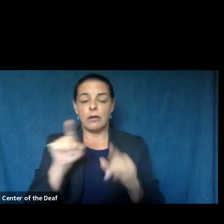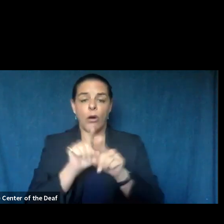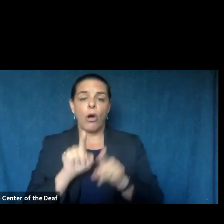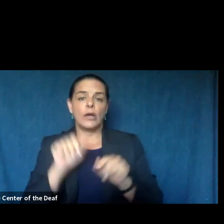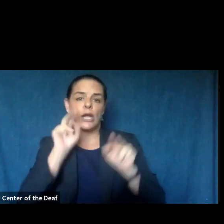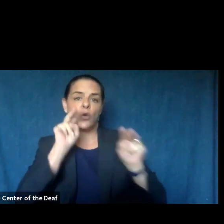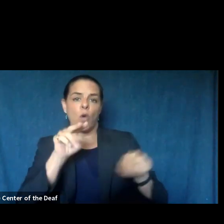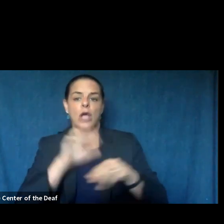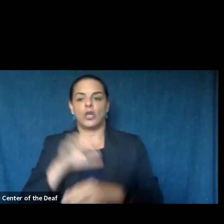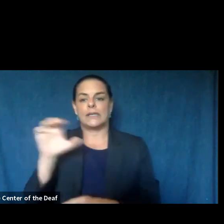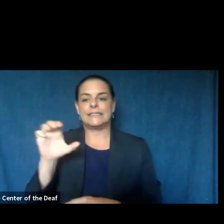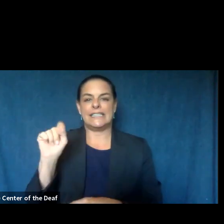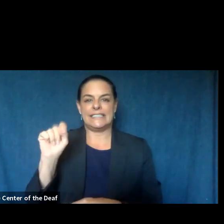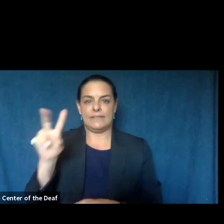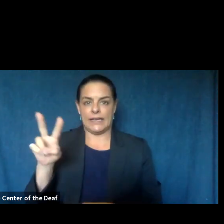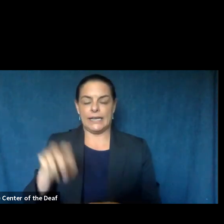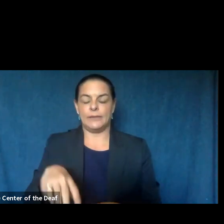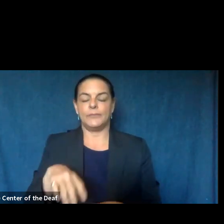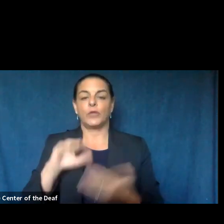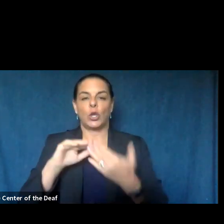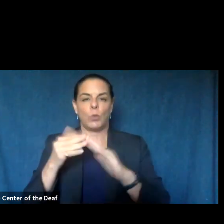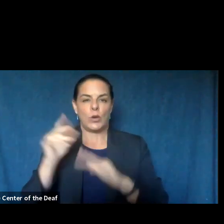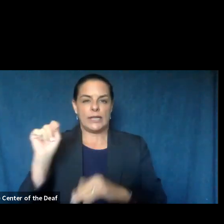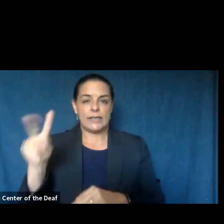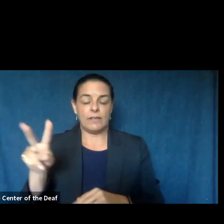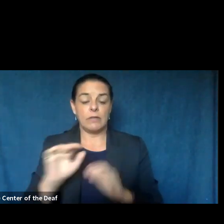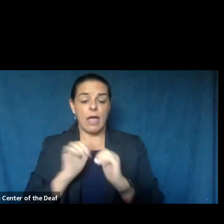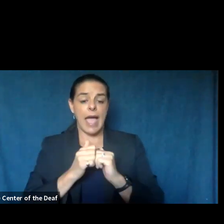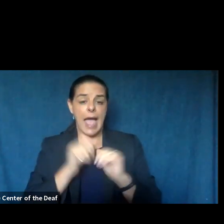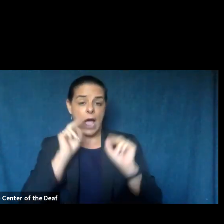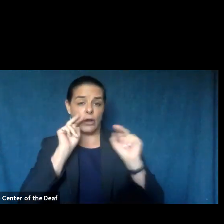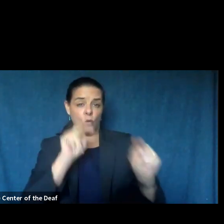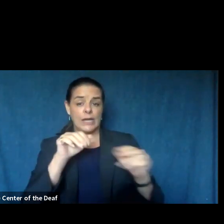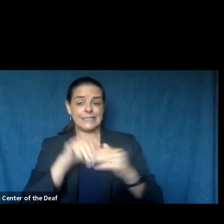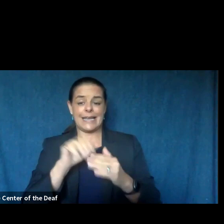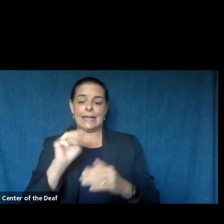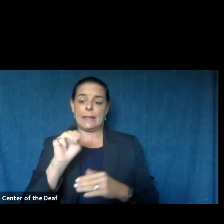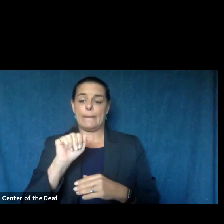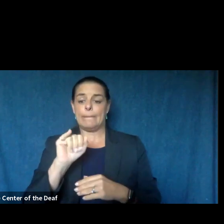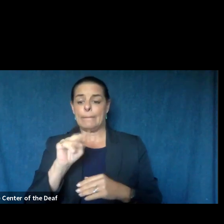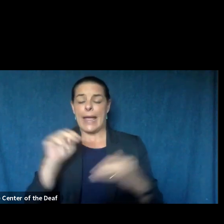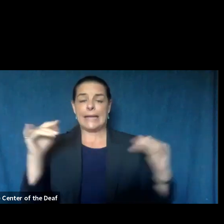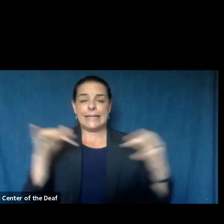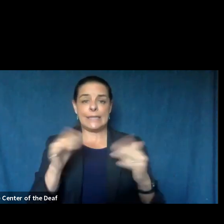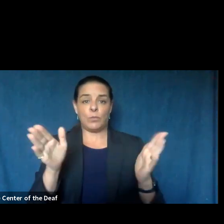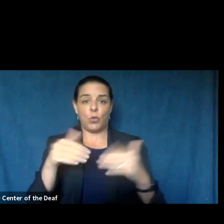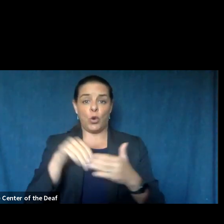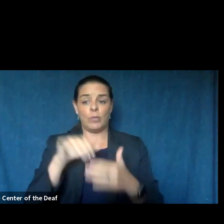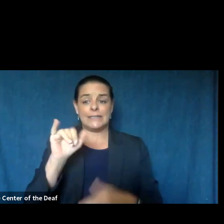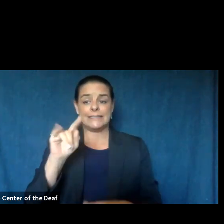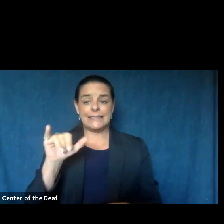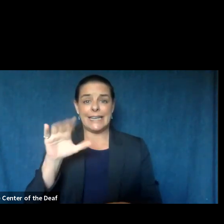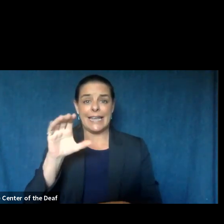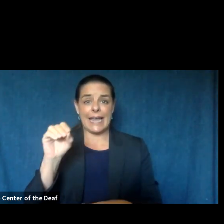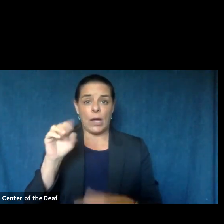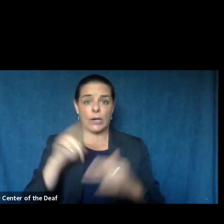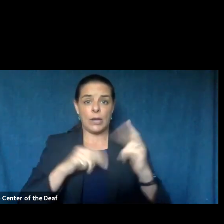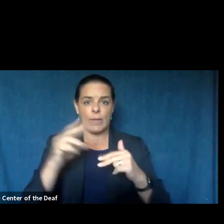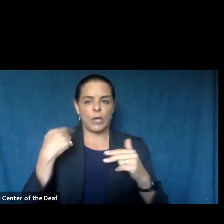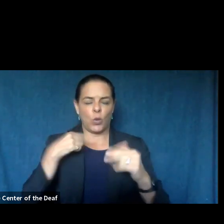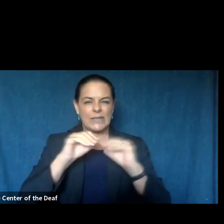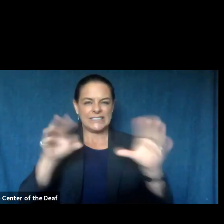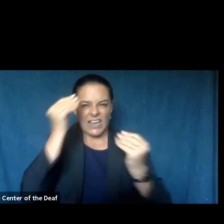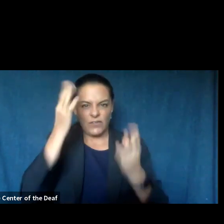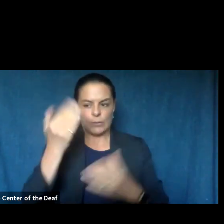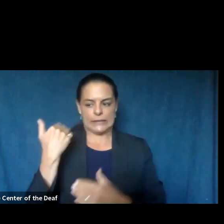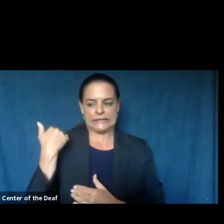community television. Information on how to view the meeting in the main assembly room of the City County building was sent out earlier this week